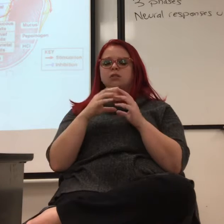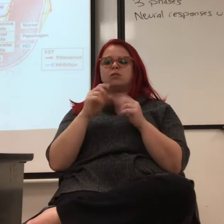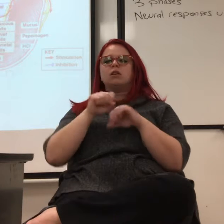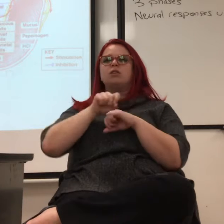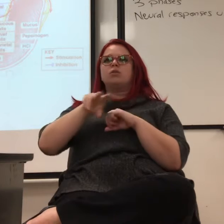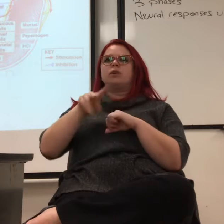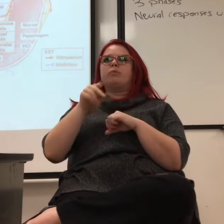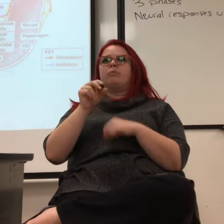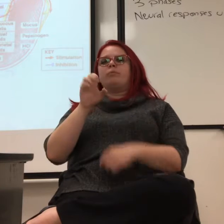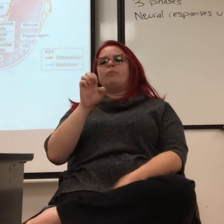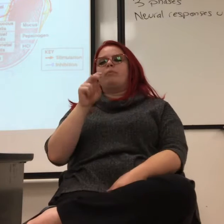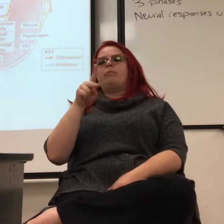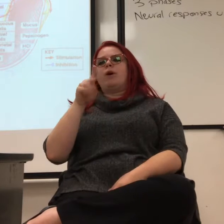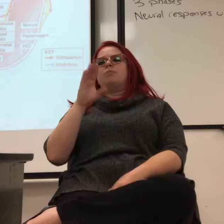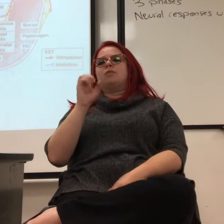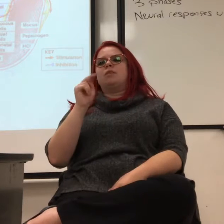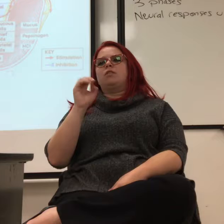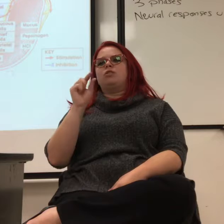secrete pepsinogen.